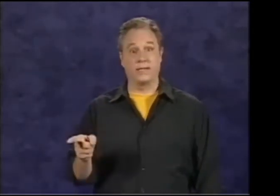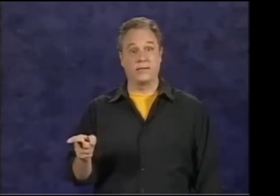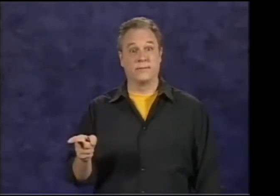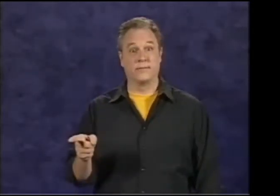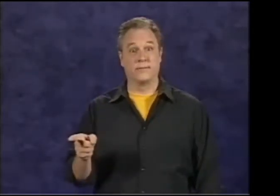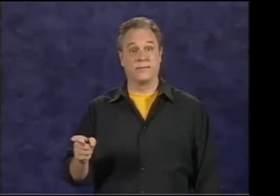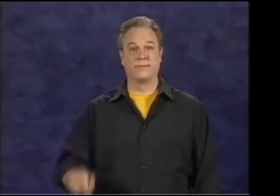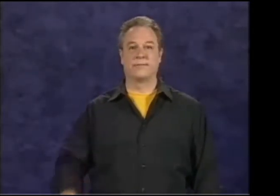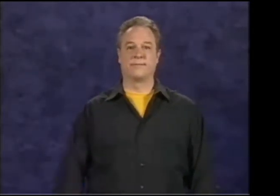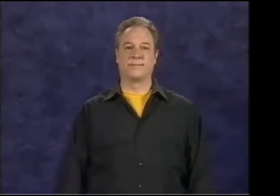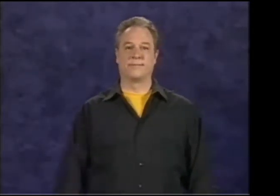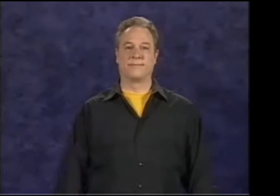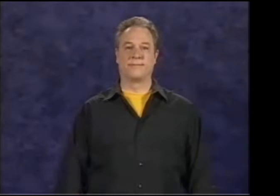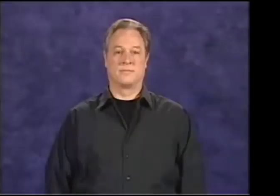it.